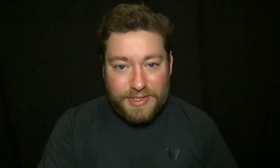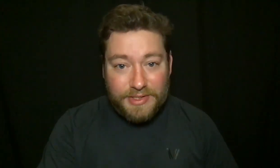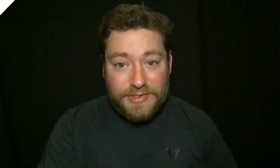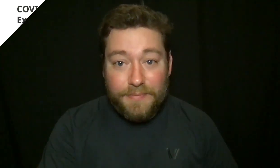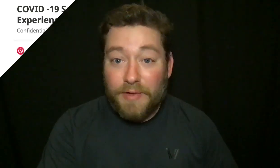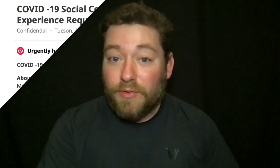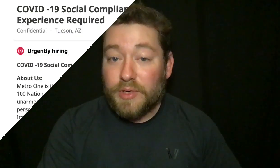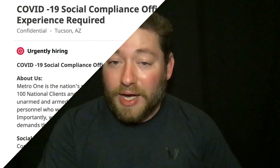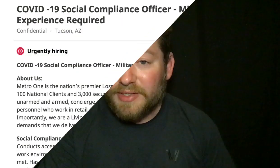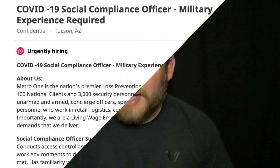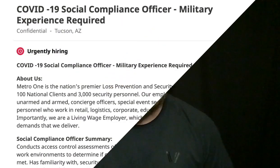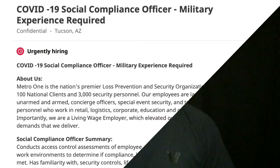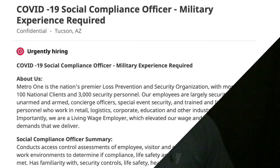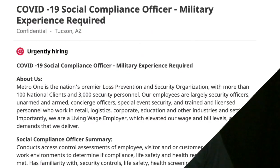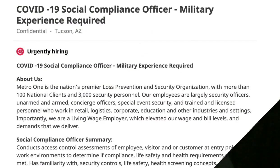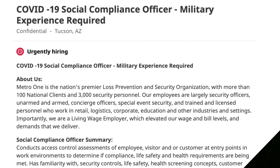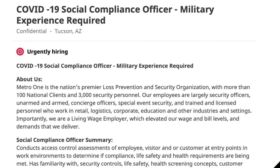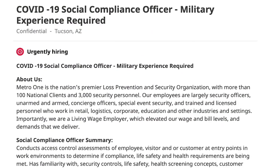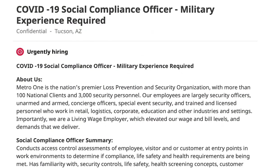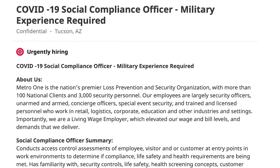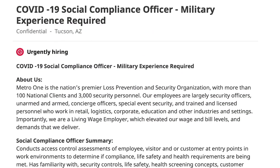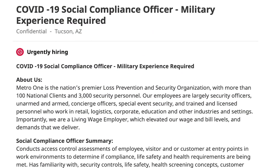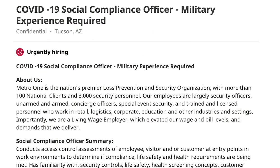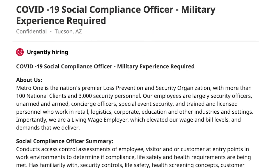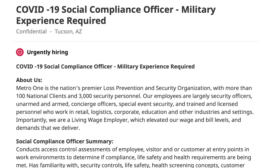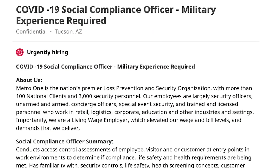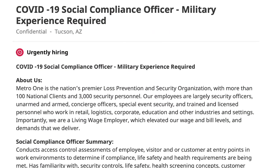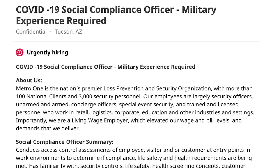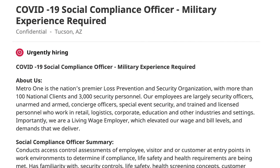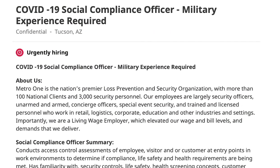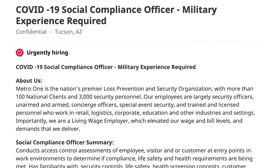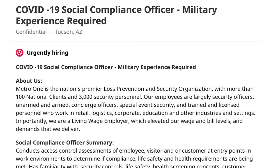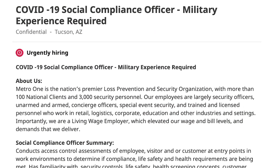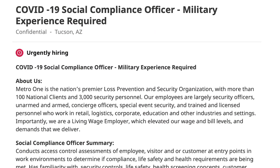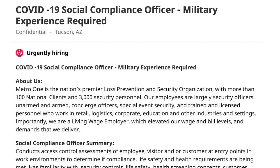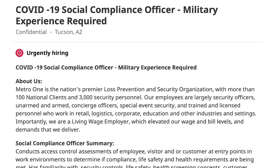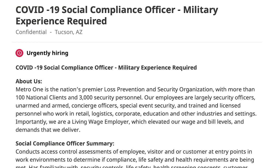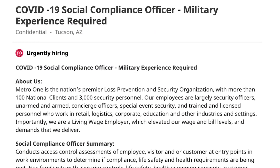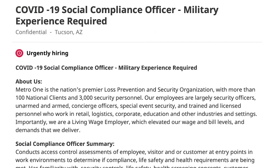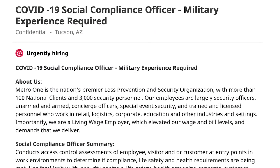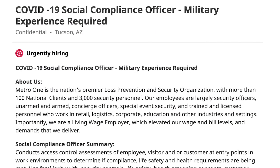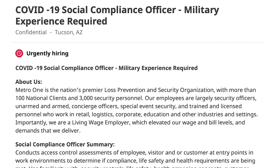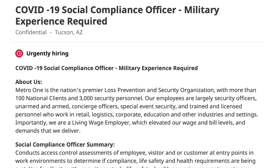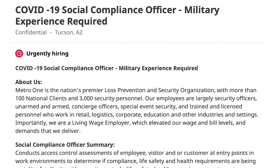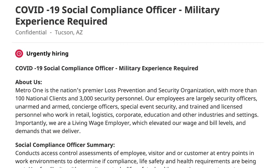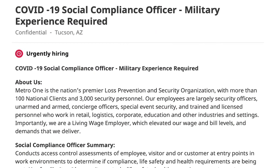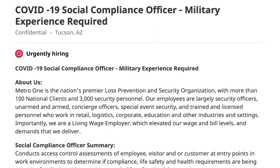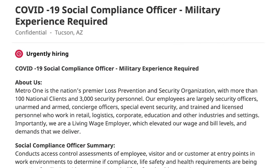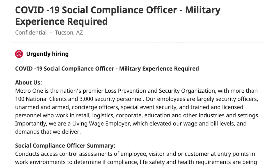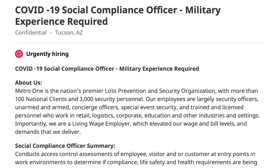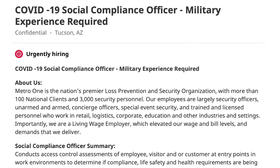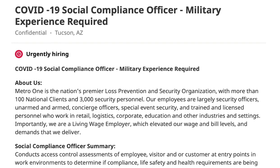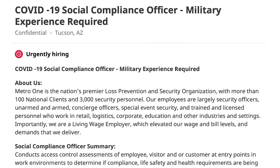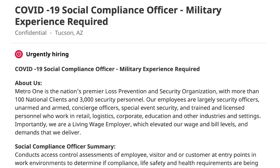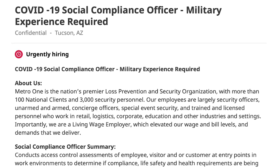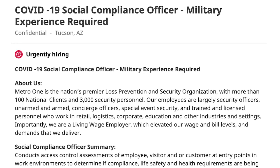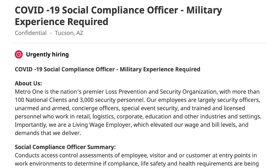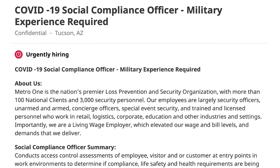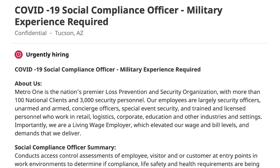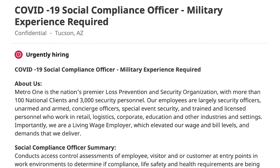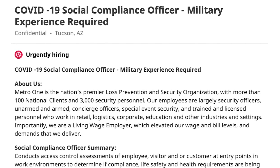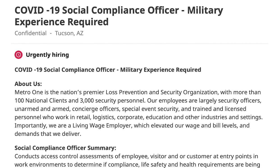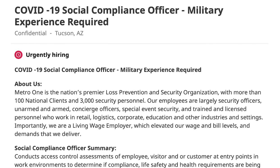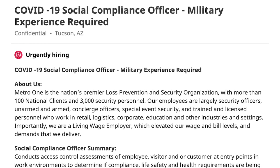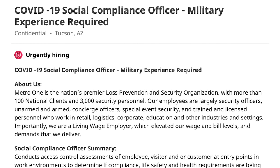job listings for contact tracers online. Private security firms are, quote, urgently hiring, and they want